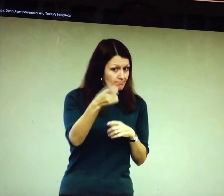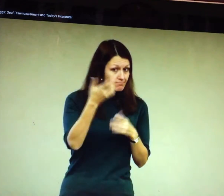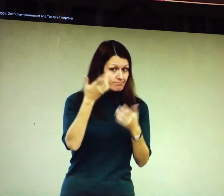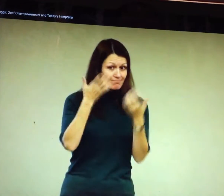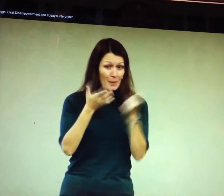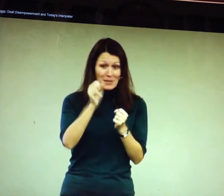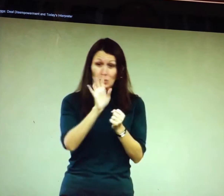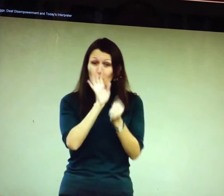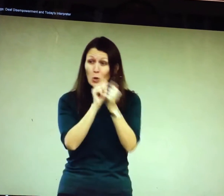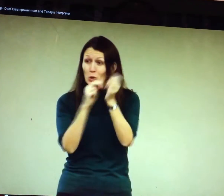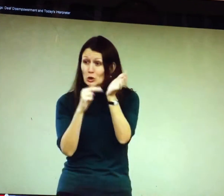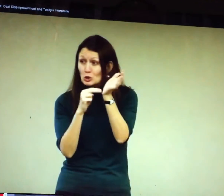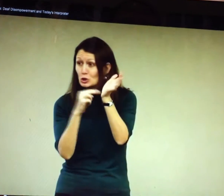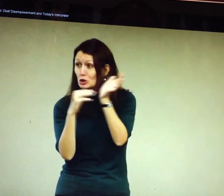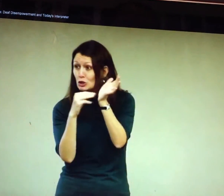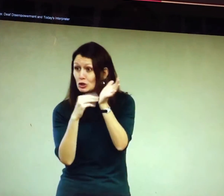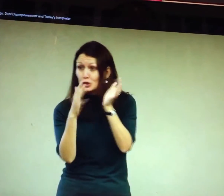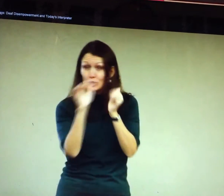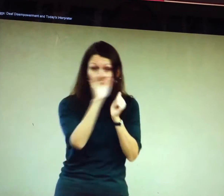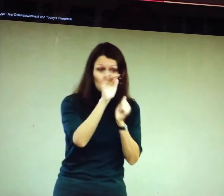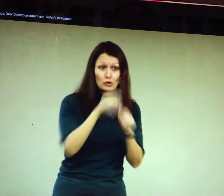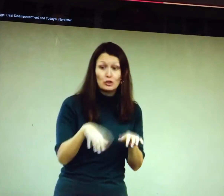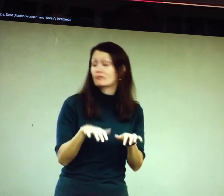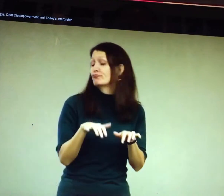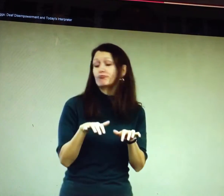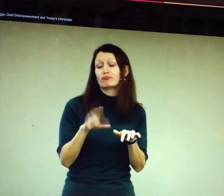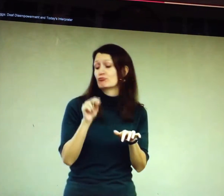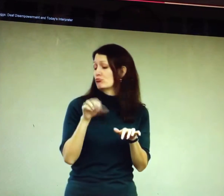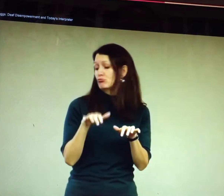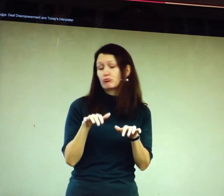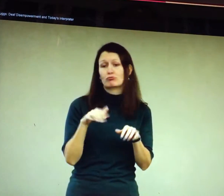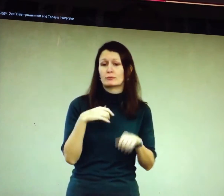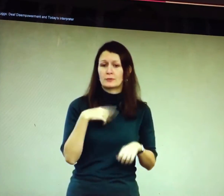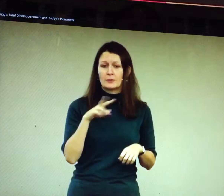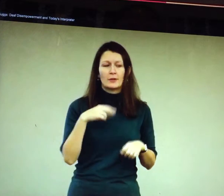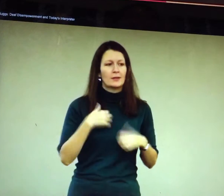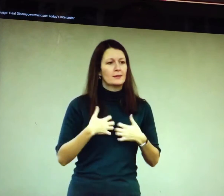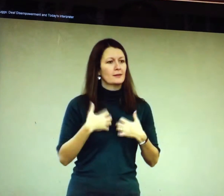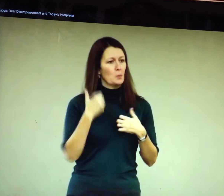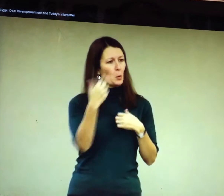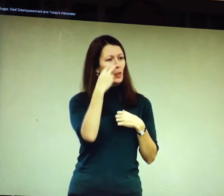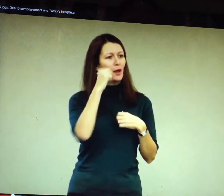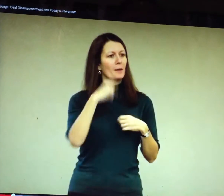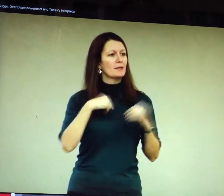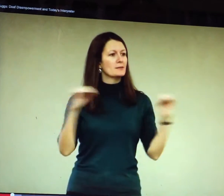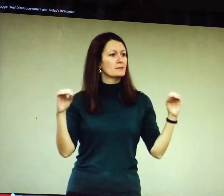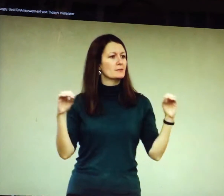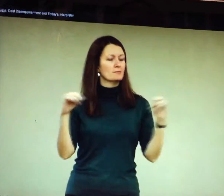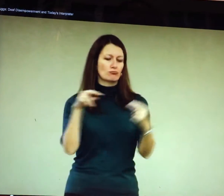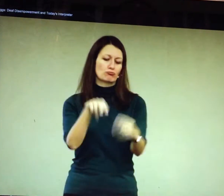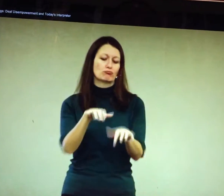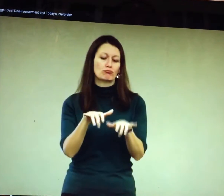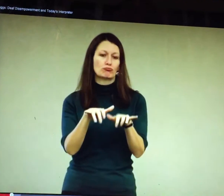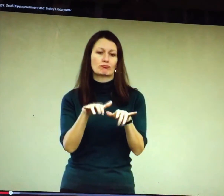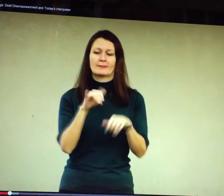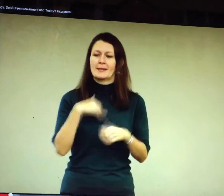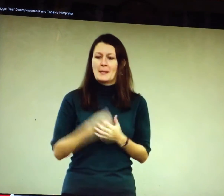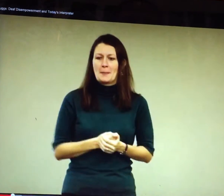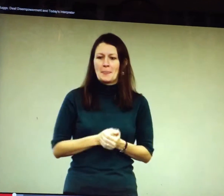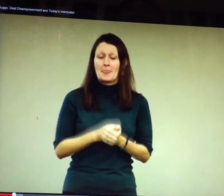They refused. So, you know, I said, can we talk to the nurse? They said, no. And they refused to look